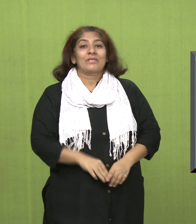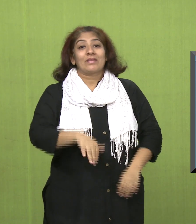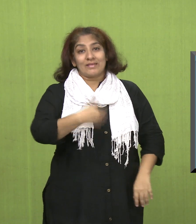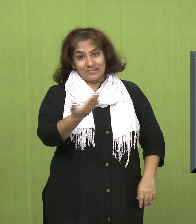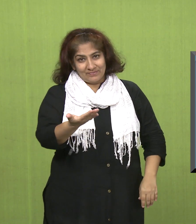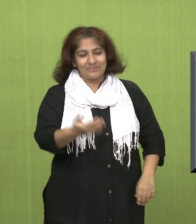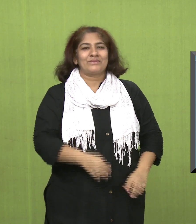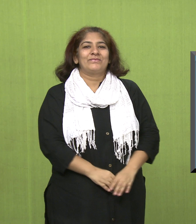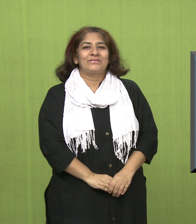selection processes.